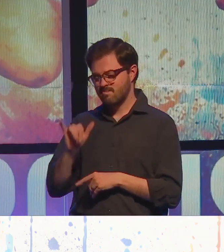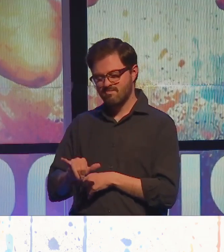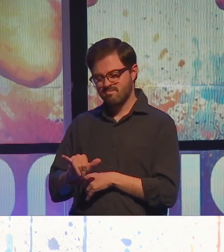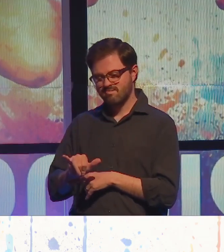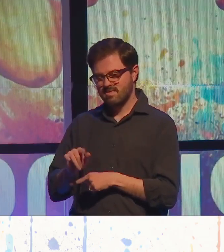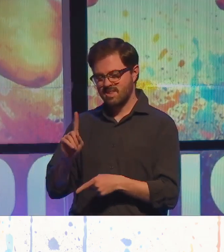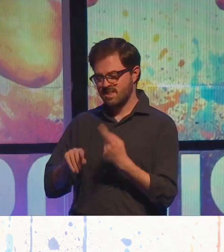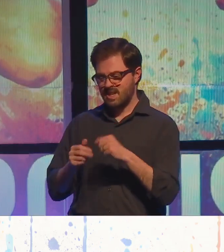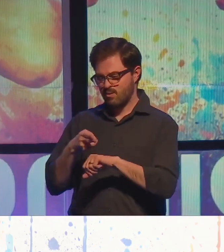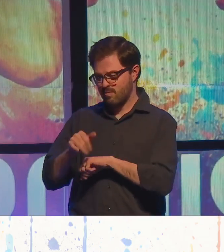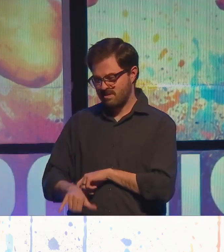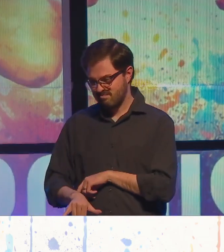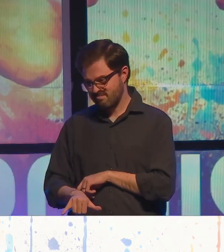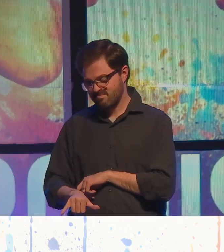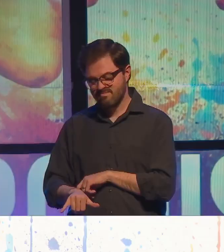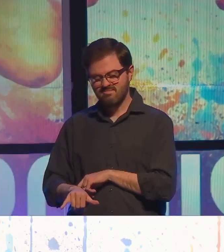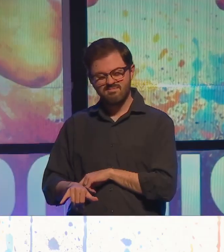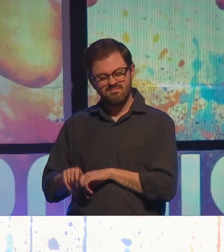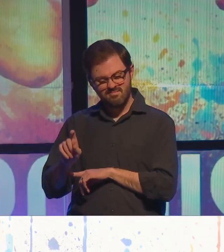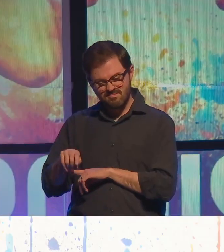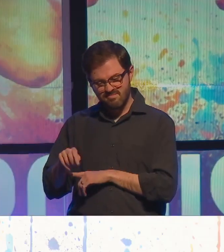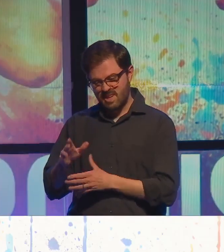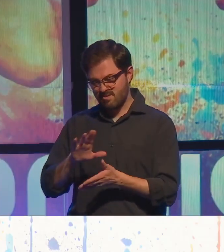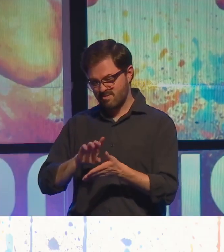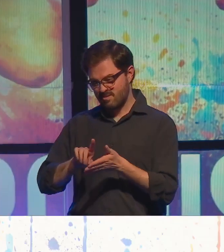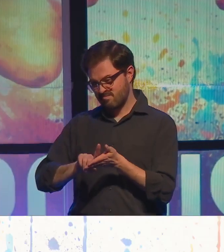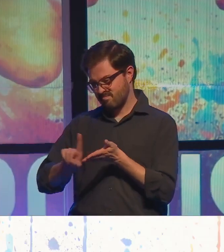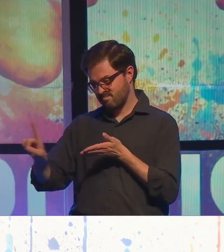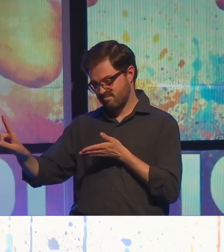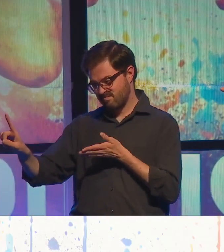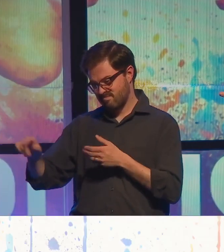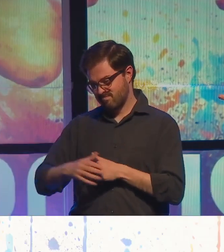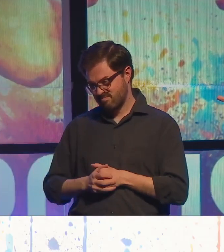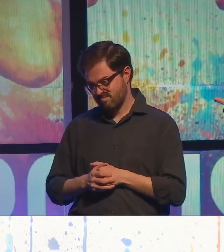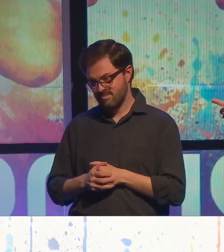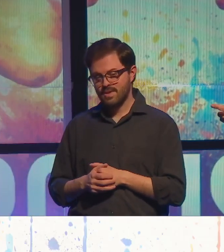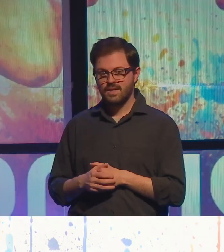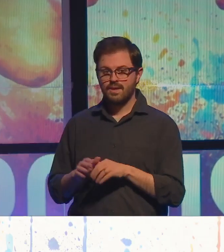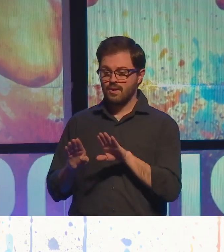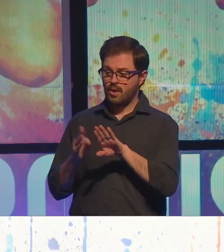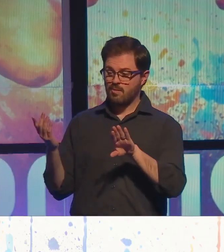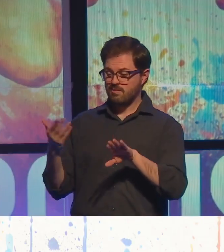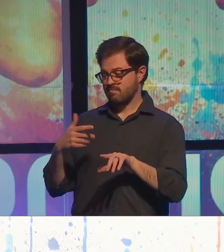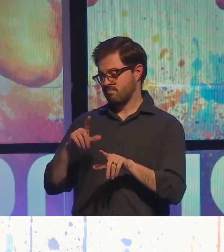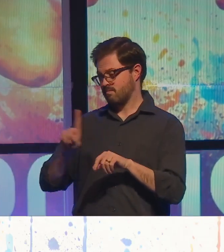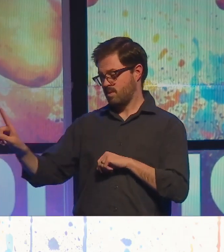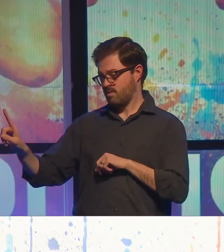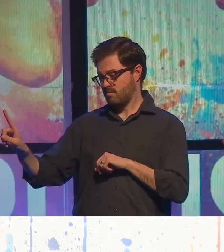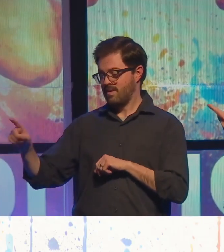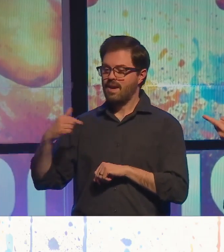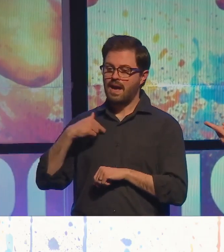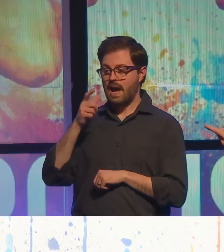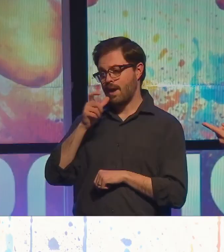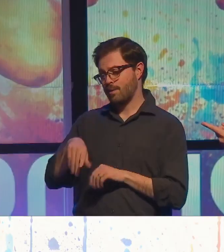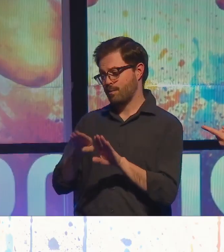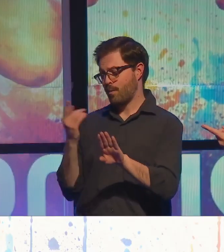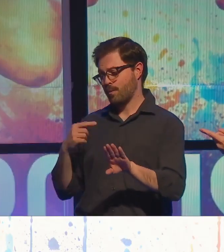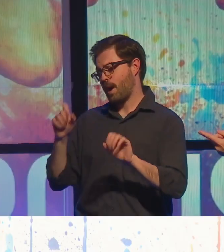that. You're going to have to leave. You need to open the door and walk out. I don't.